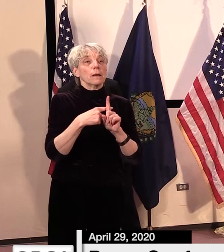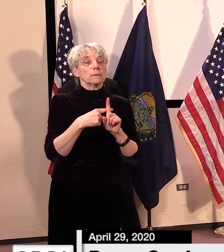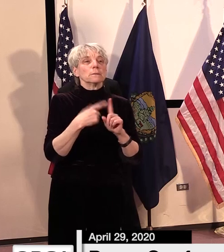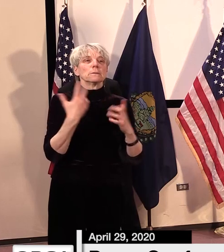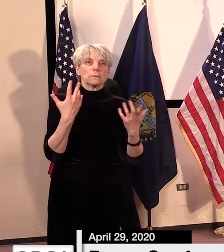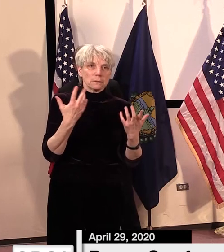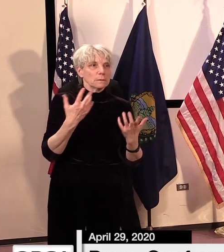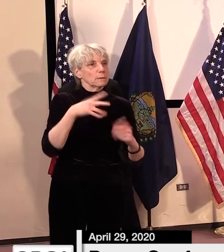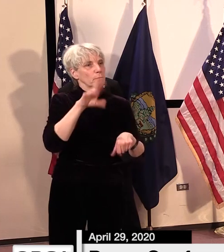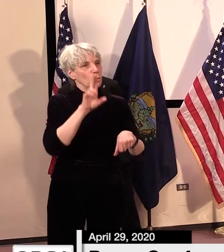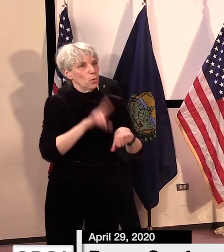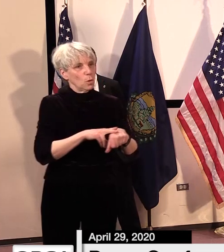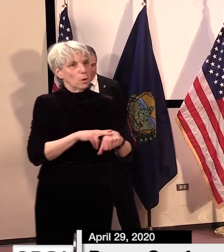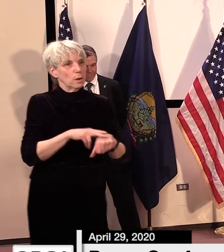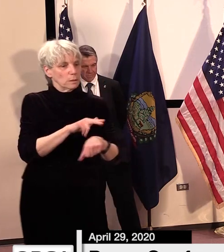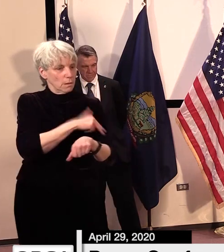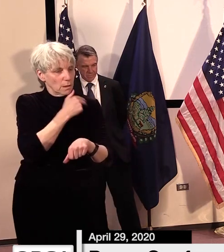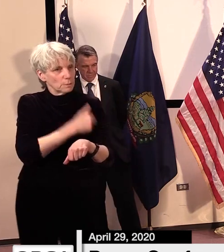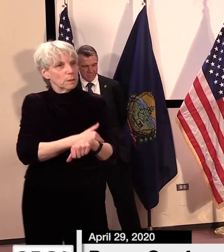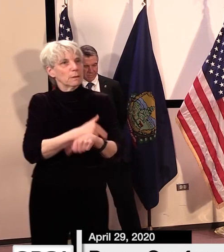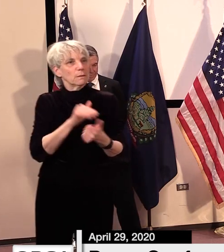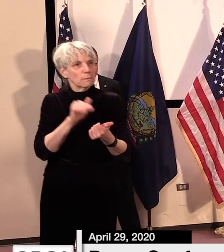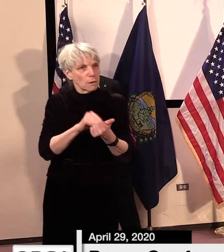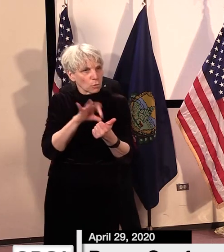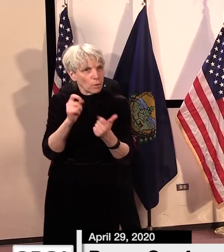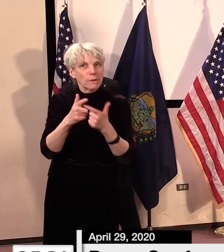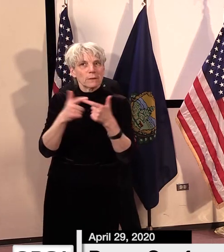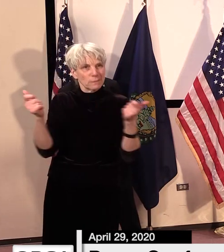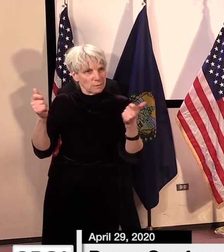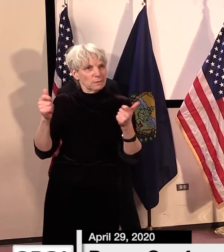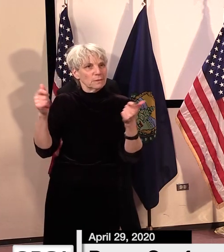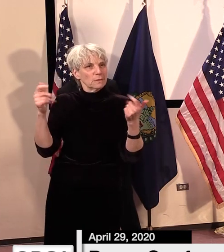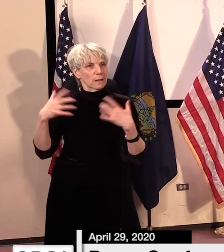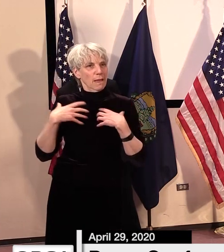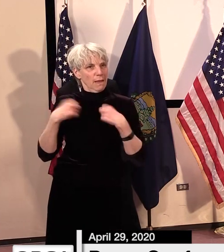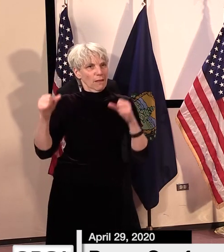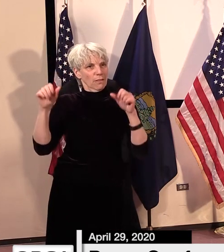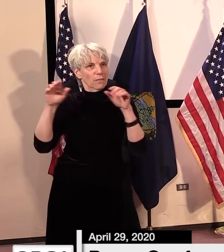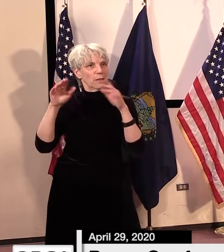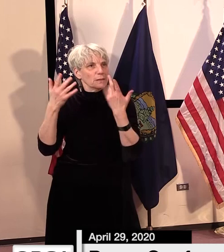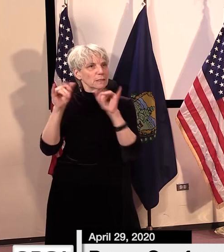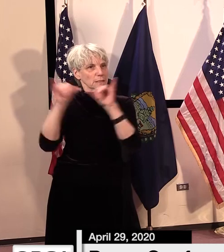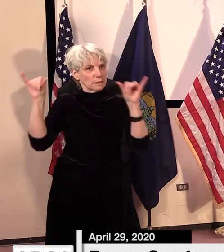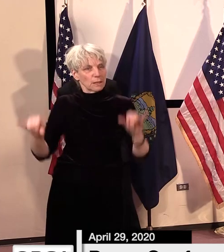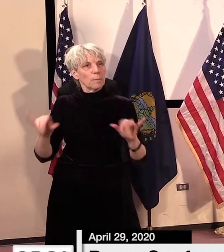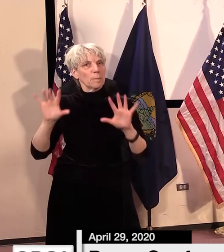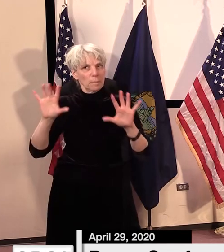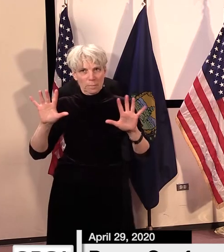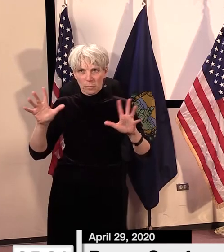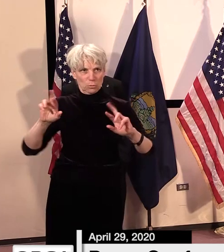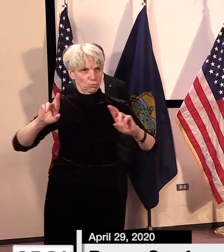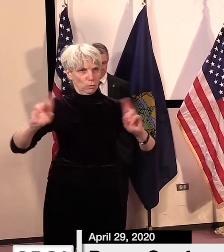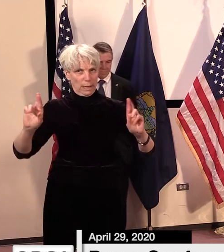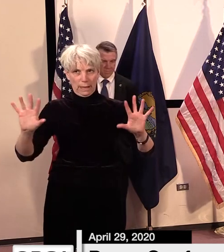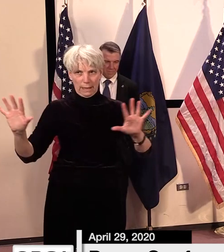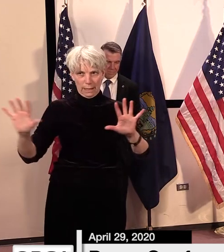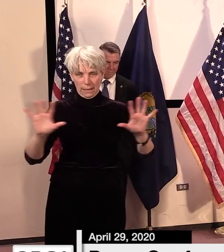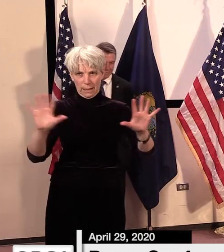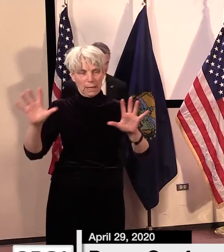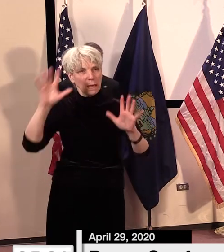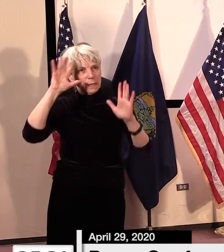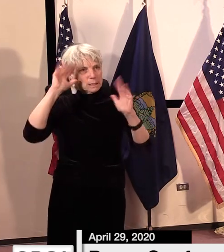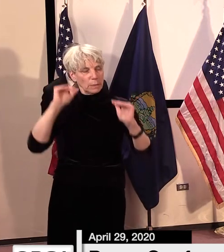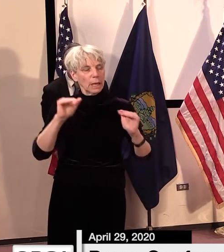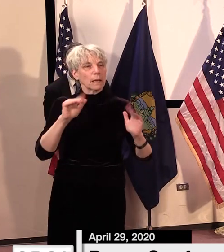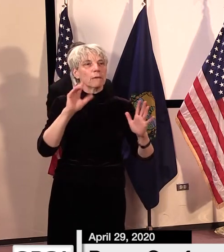the healthcare system, and so hopefully the healthcare system will see far less severe manifestations of